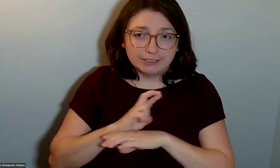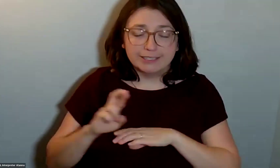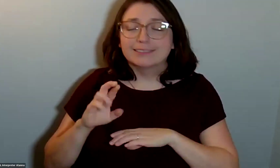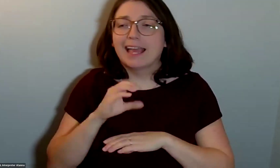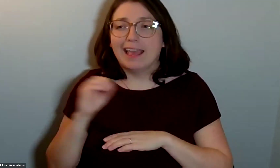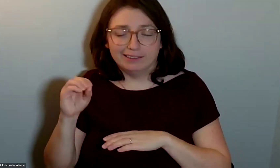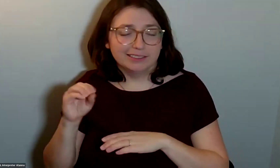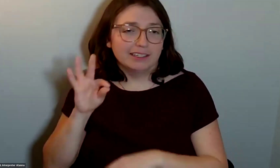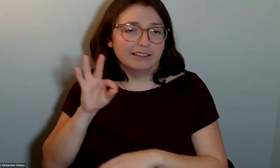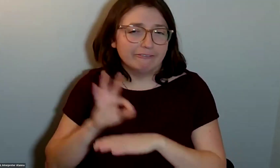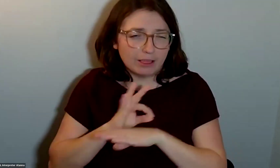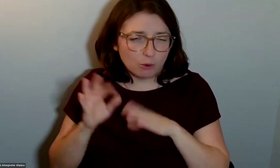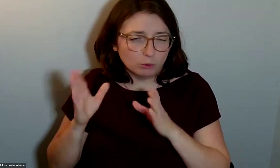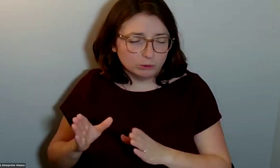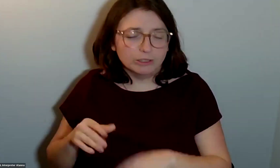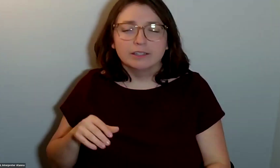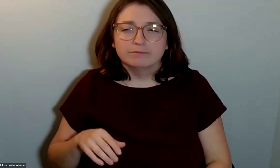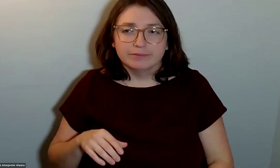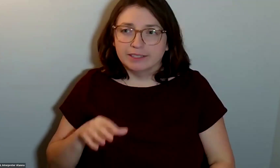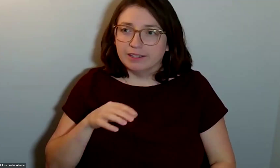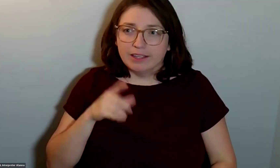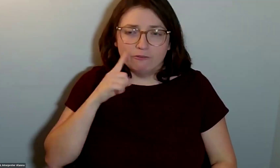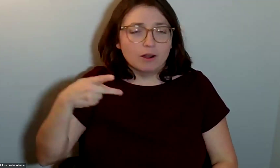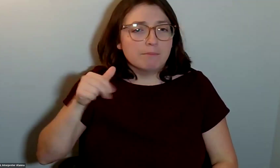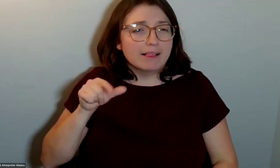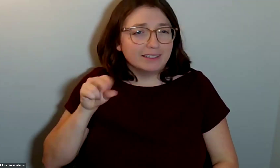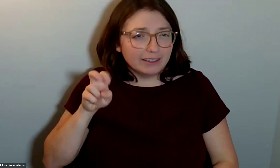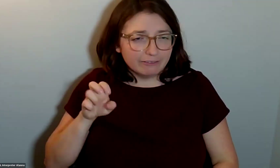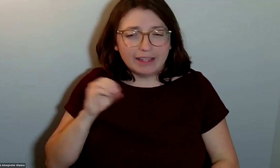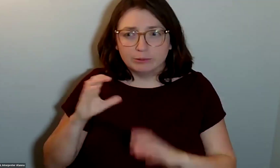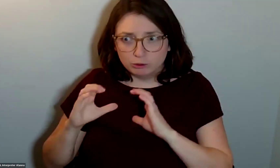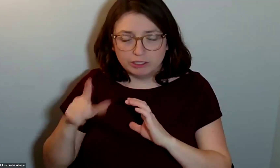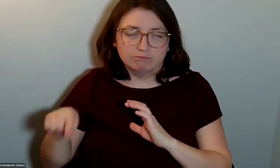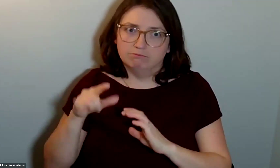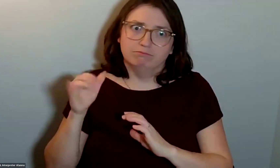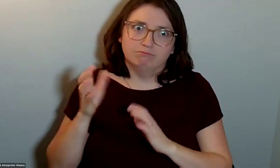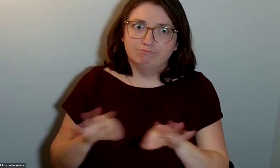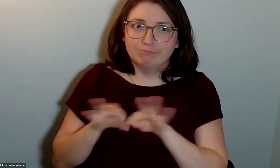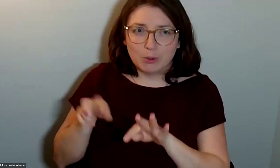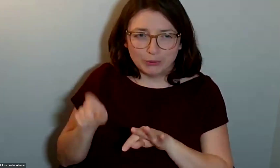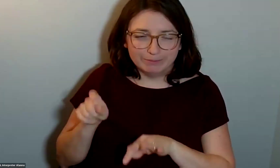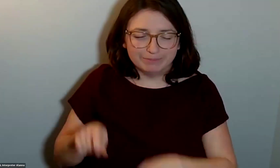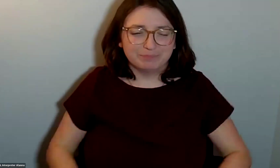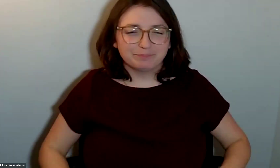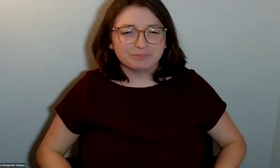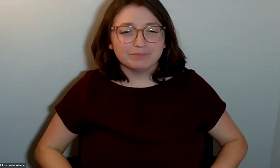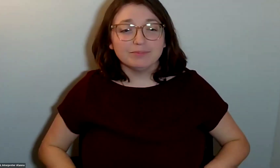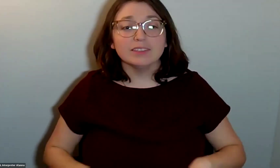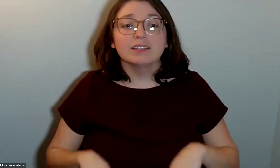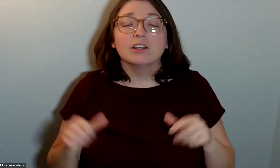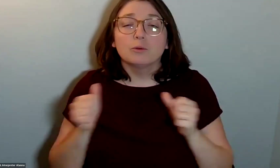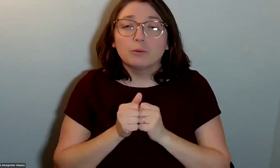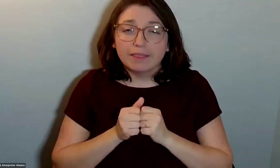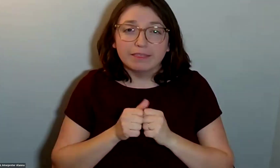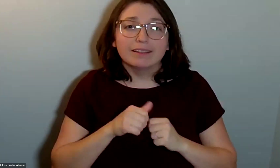and communication skills, which is so needed. I'm sure you'll all agree. Together with his colleague, Dr. Tom Carroll, he created the